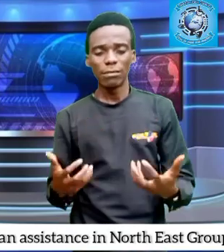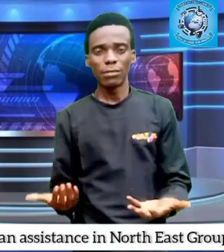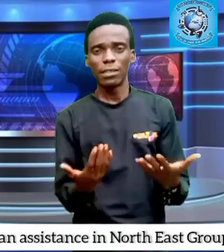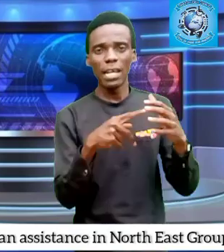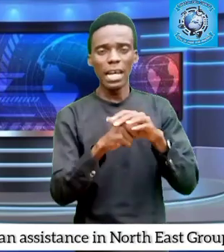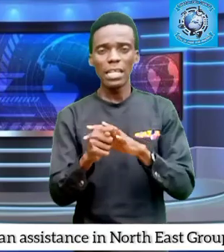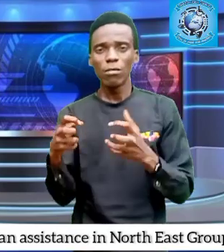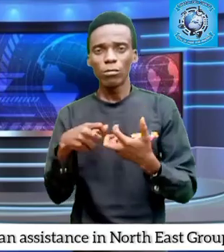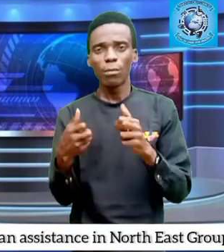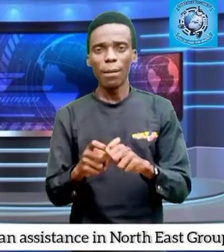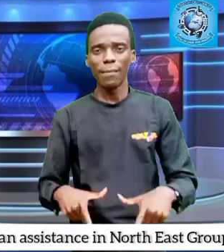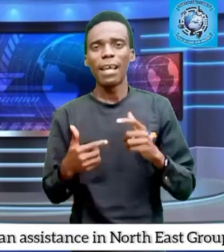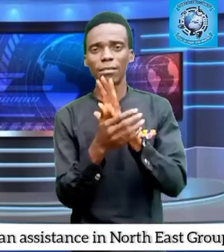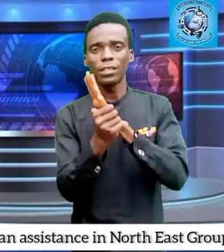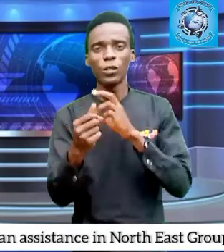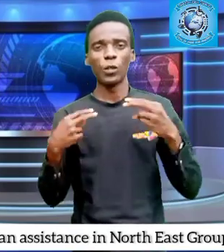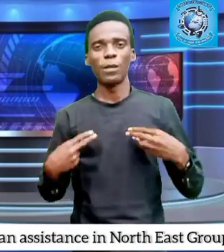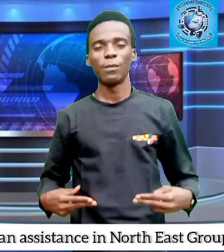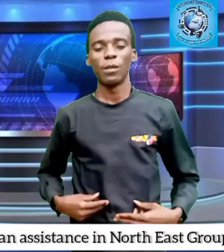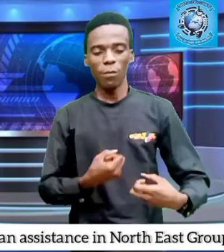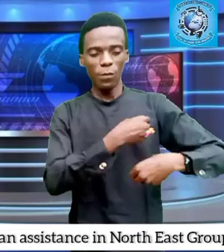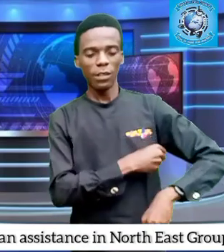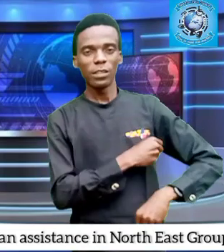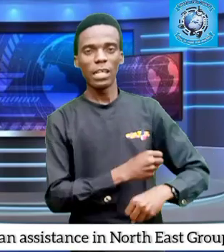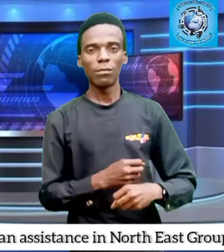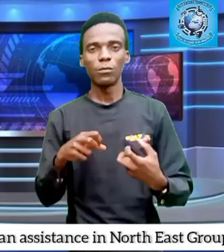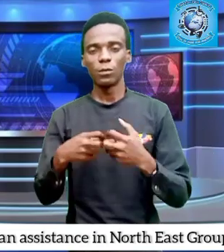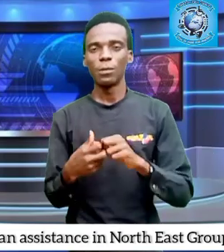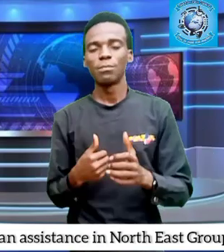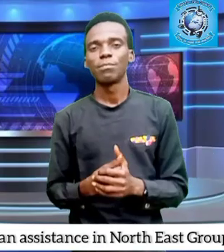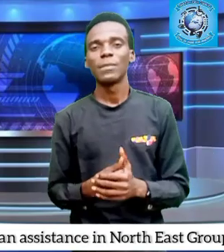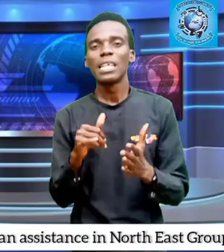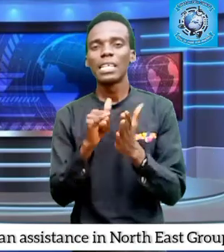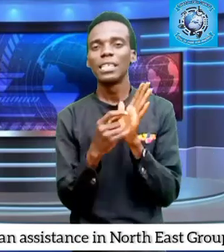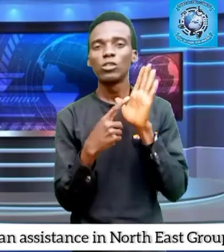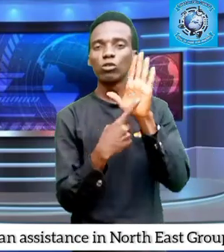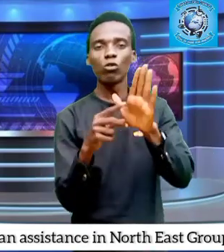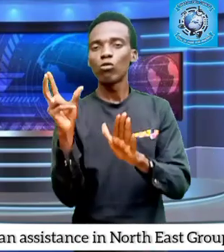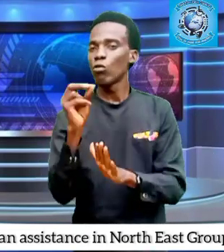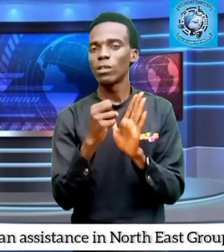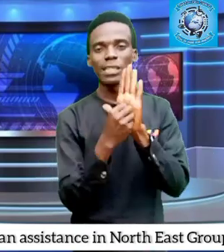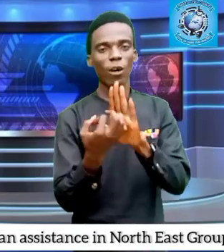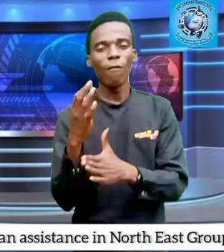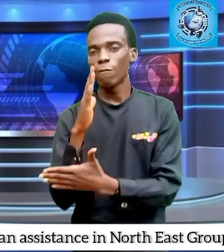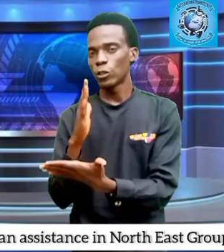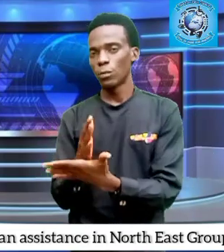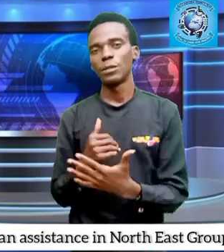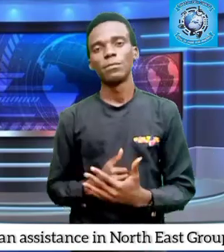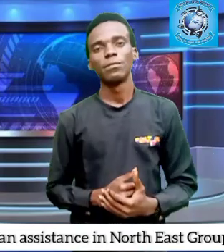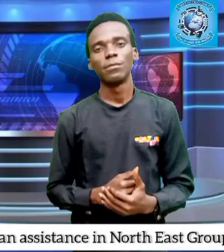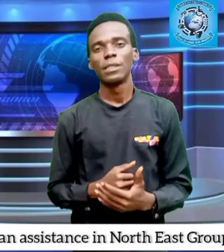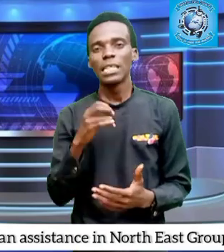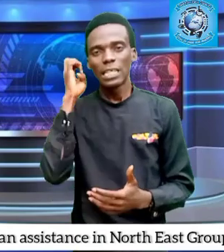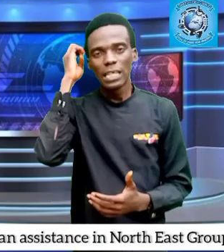alarming, life-skill humanitarian protection crisis that showed no sign of abating.